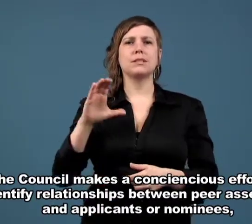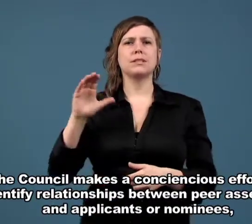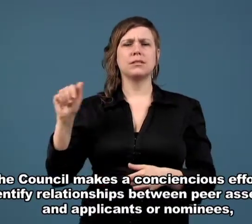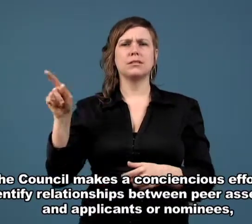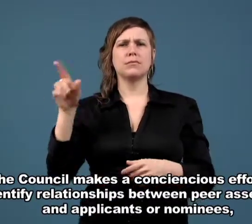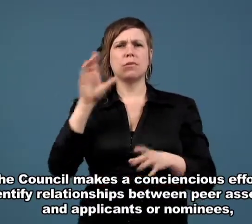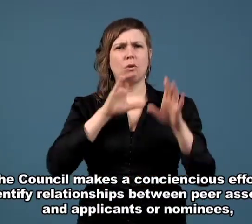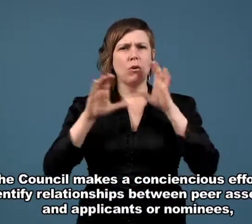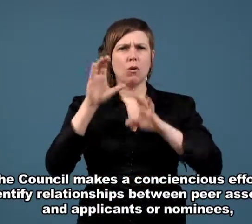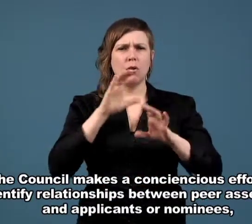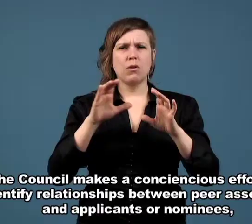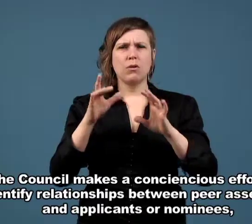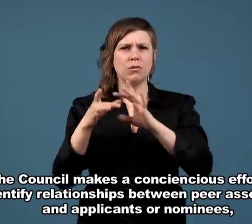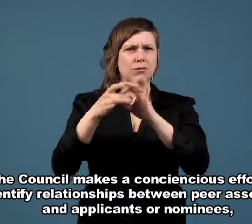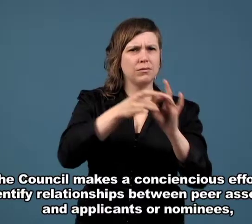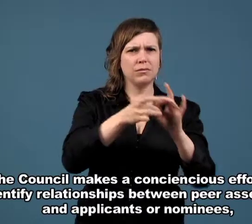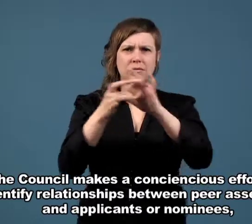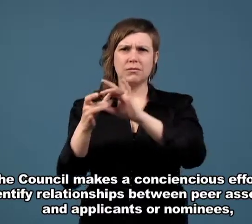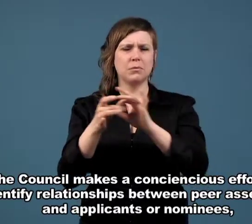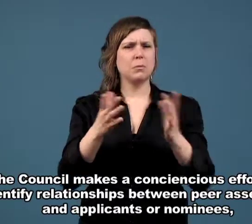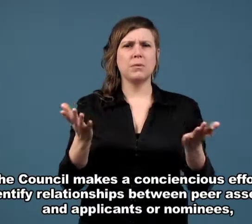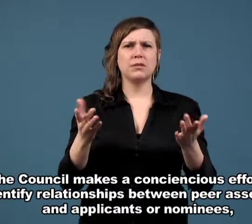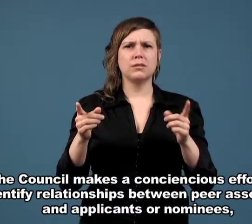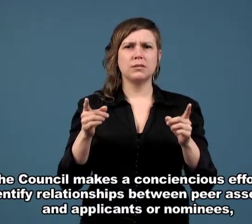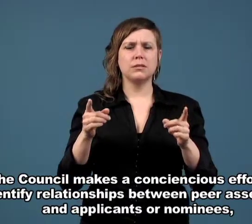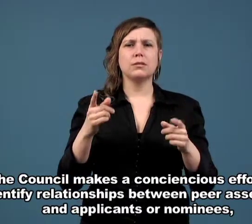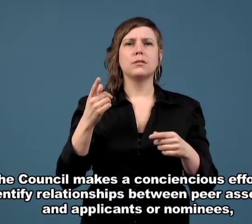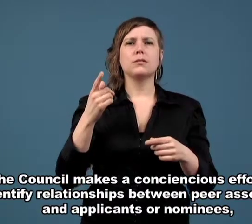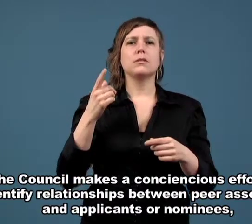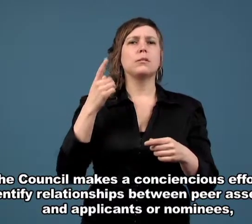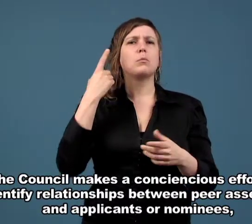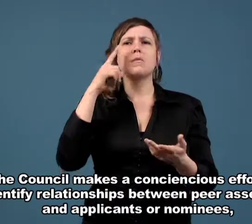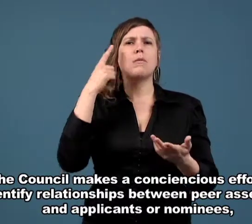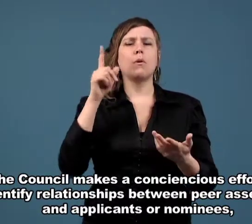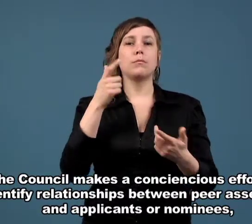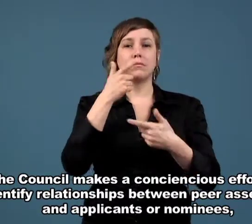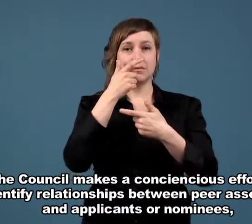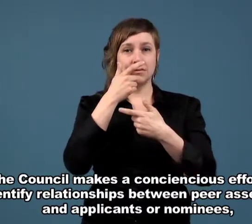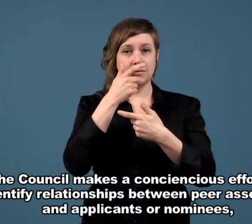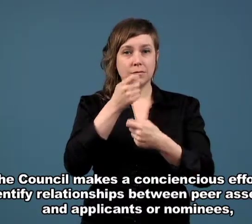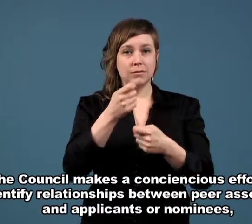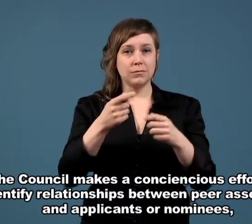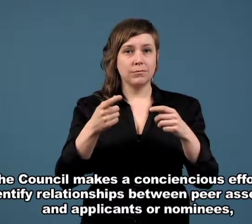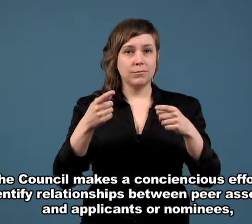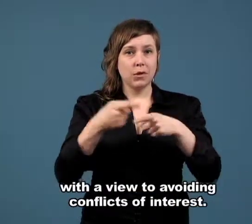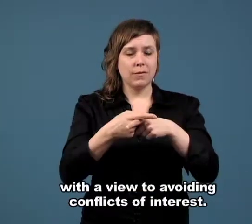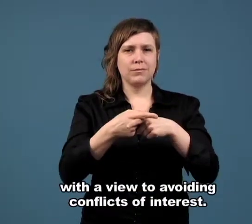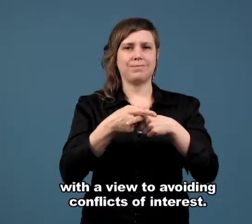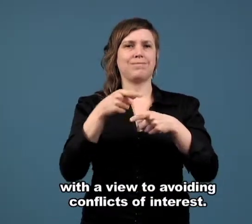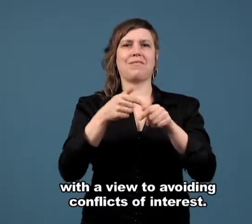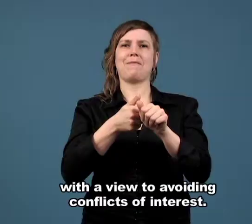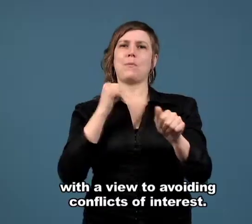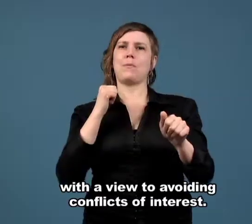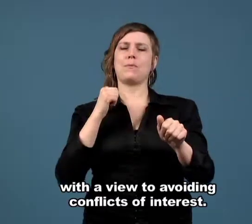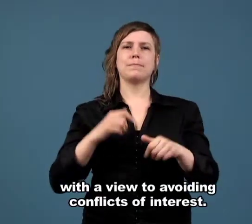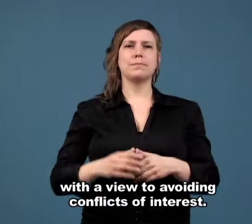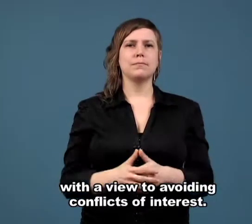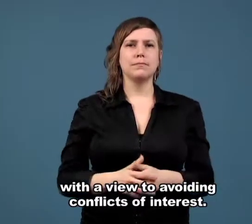the Council makes a conscientious effort to identify relationships between peer assessors and applicants or nominees with a view to